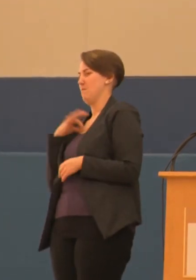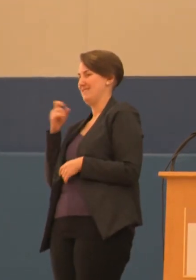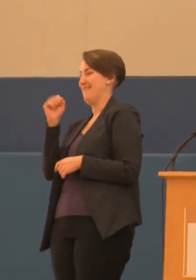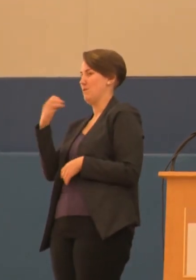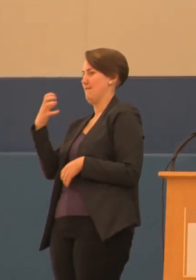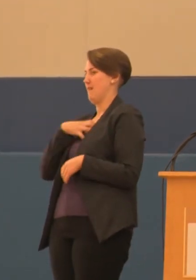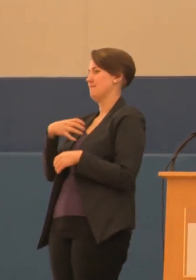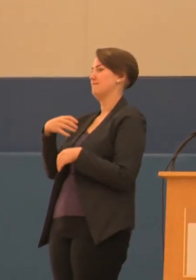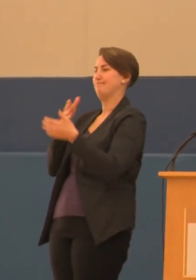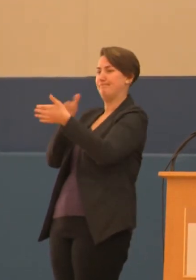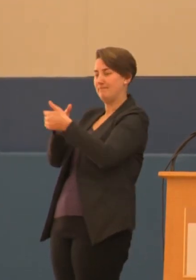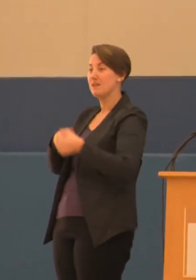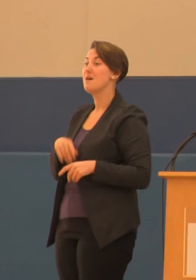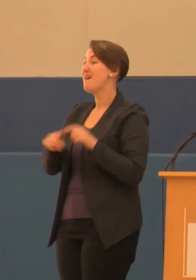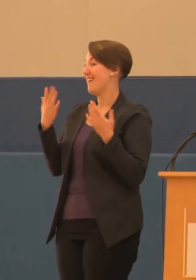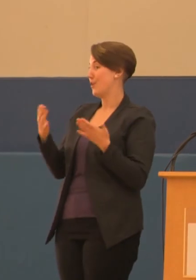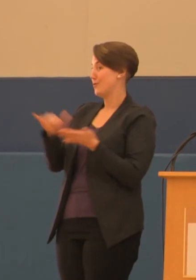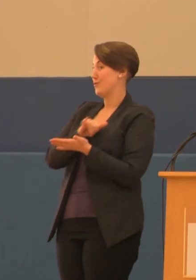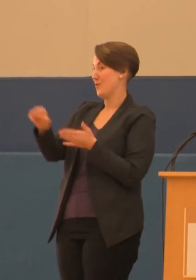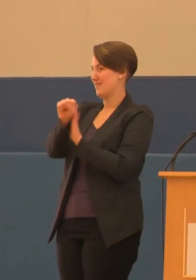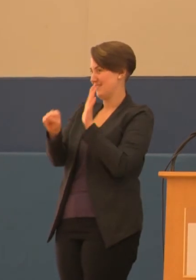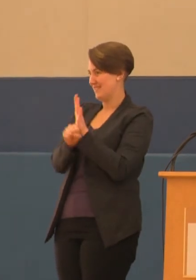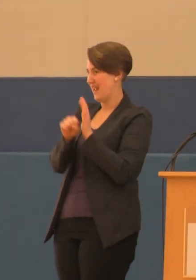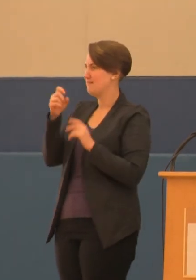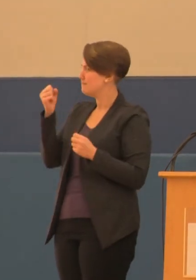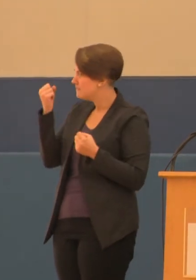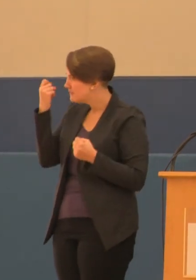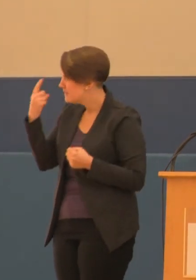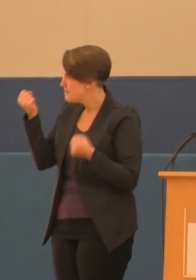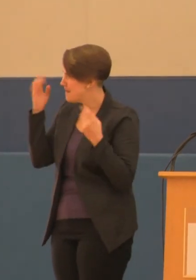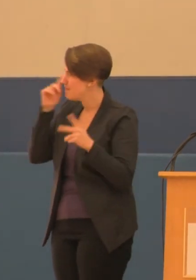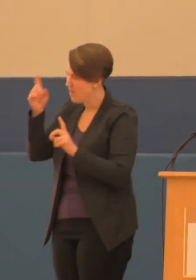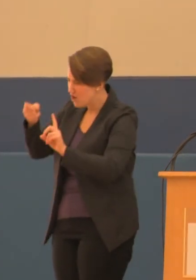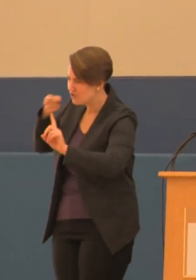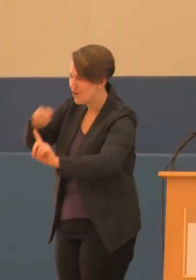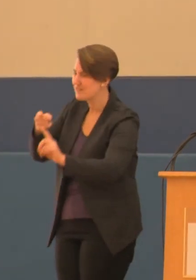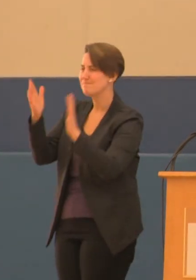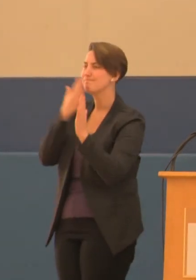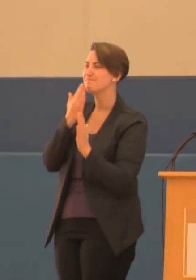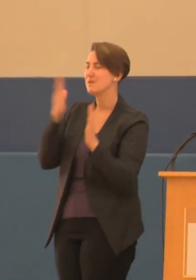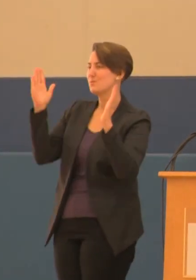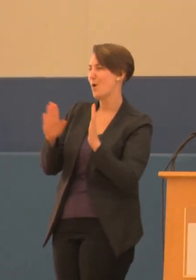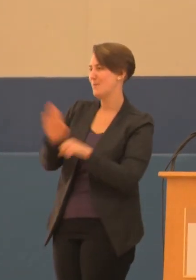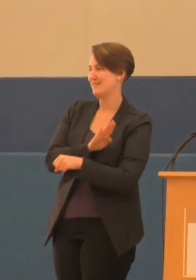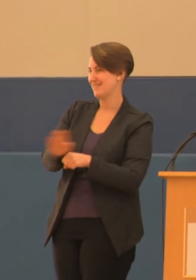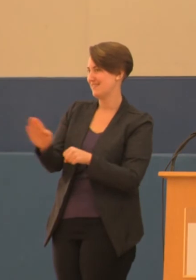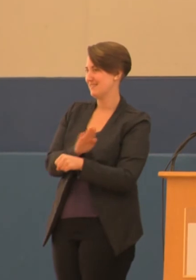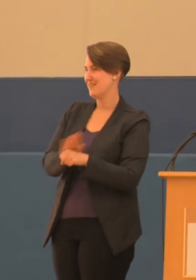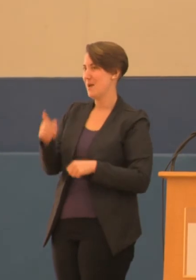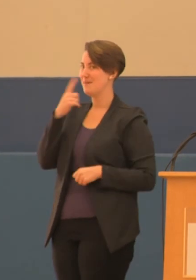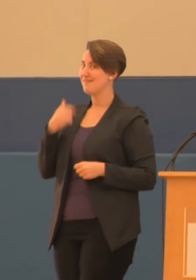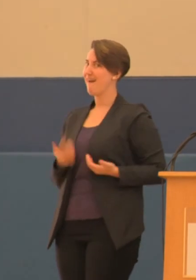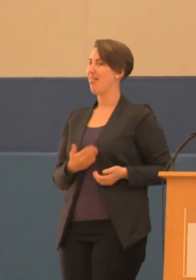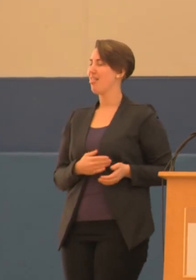it's sexual harassment, because we realize quite often people are targeting small businesses where they know they can get